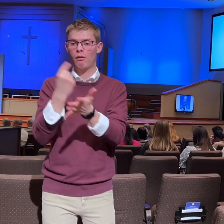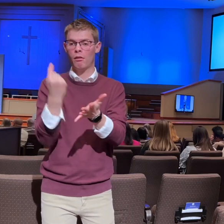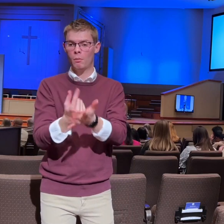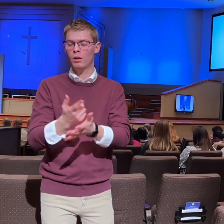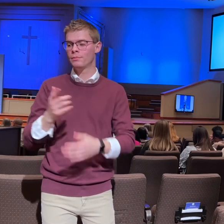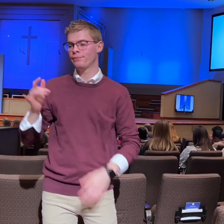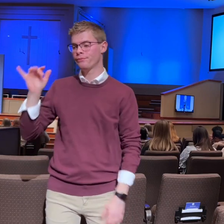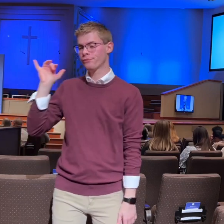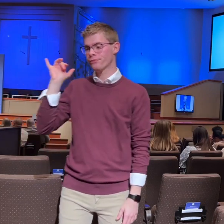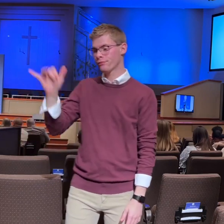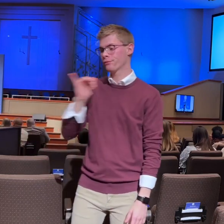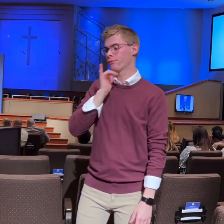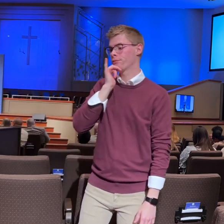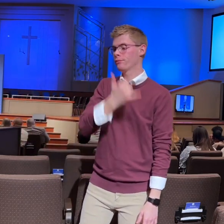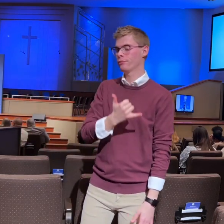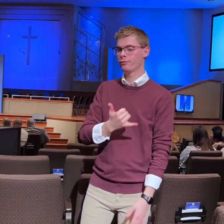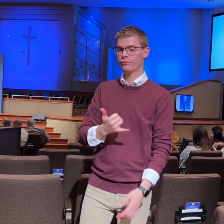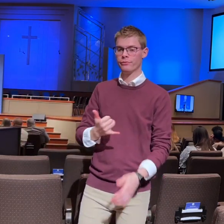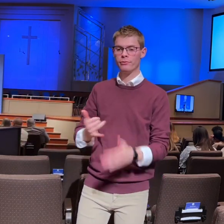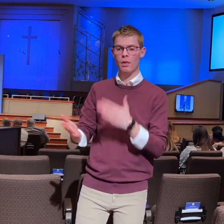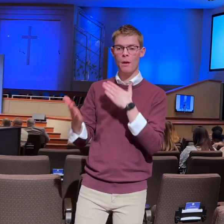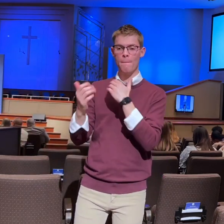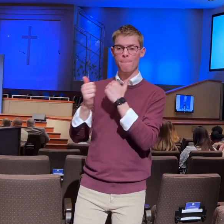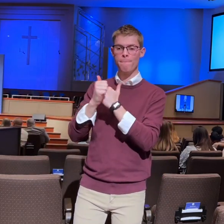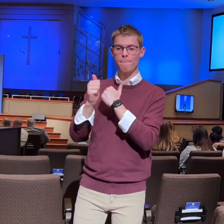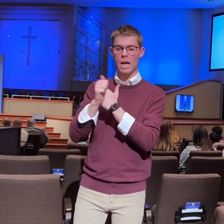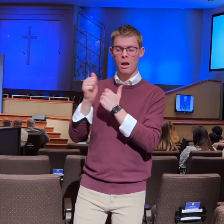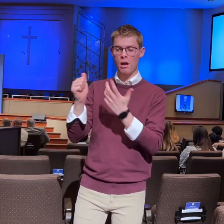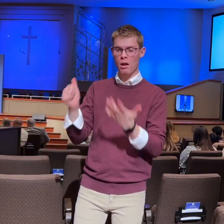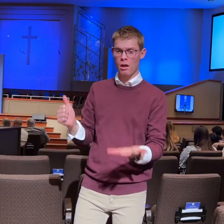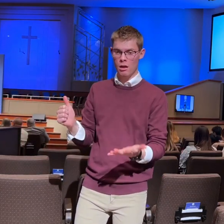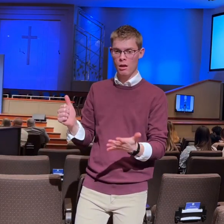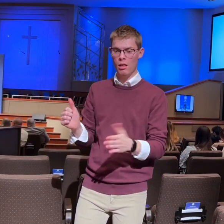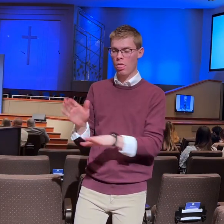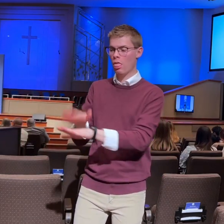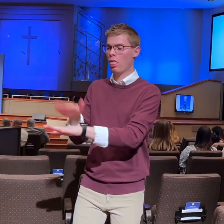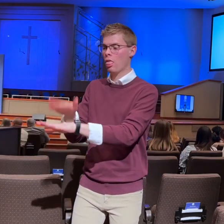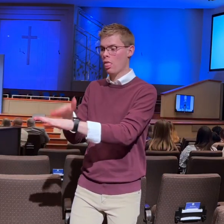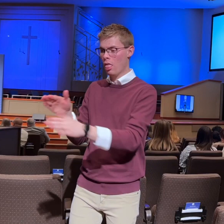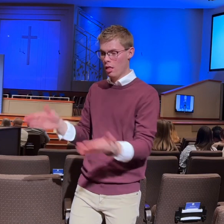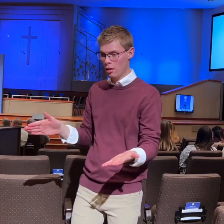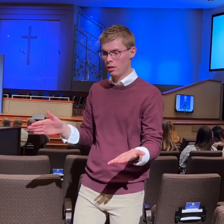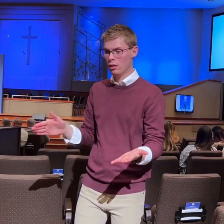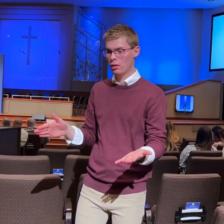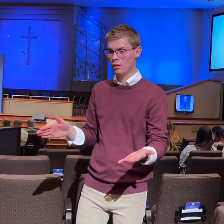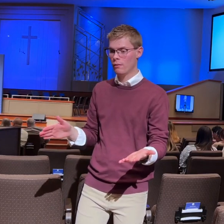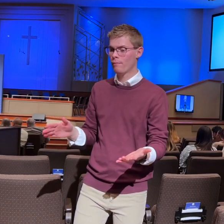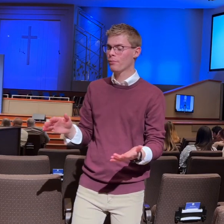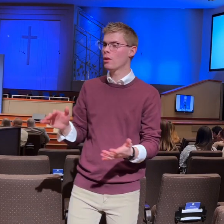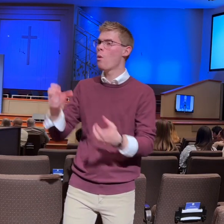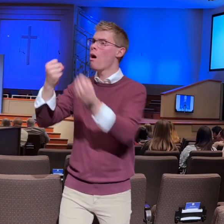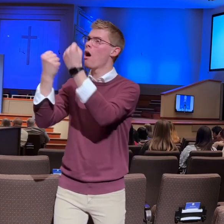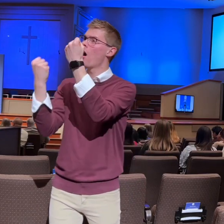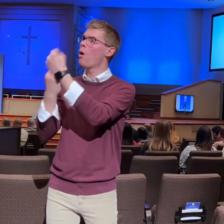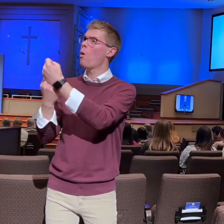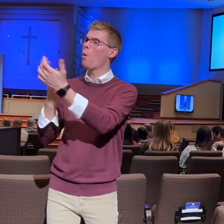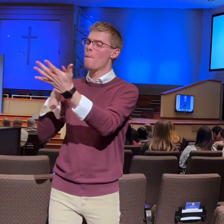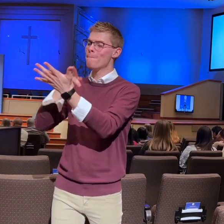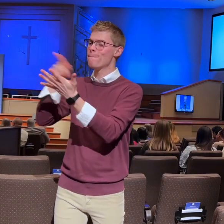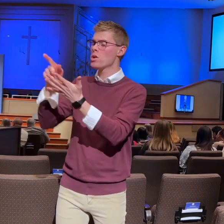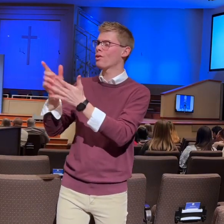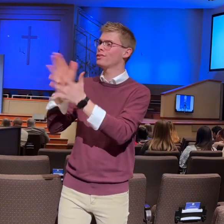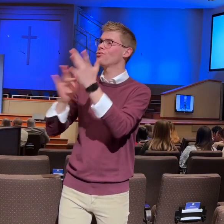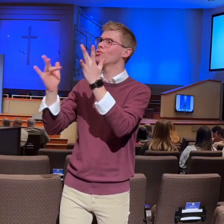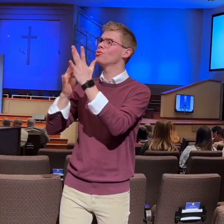is the danger of apostasy. And we must hold to the truth of the gospel, to the purity of Jesus, to the purity of the death, burial, and